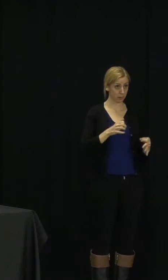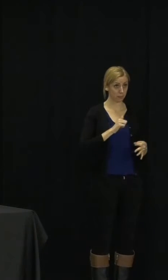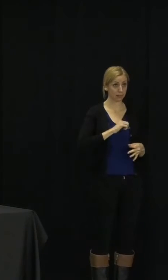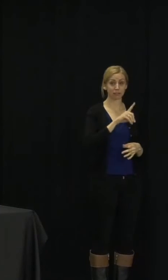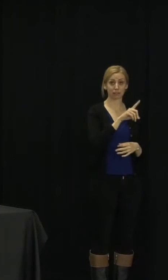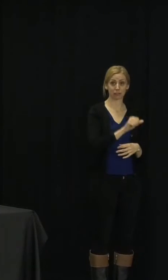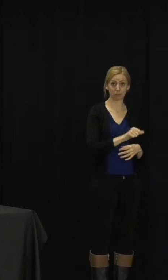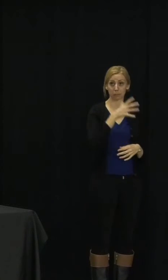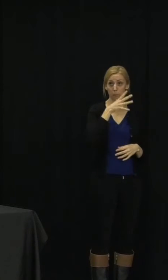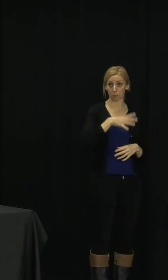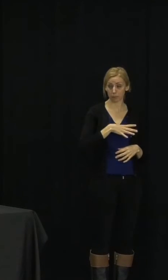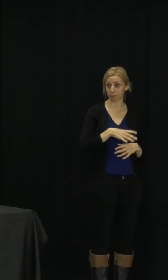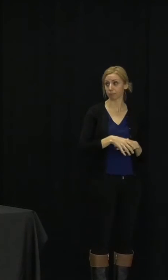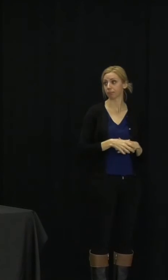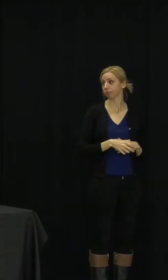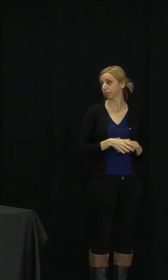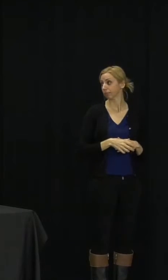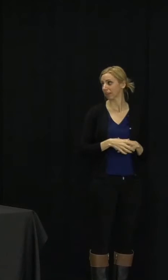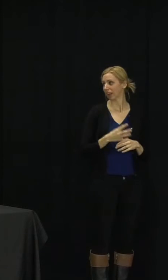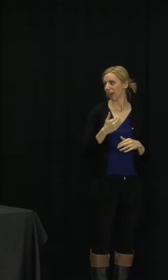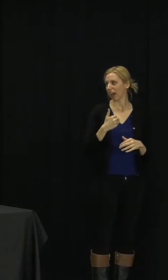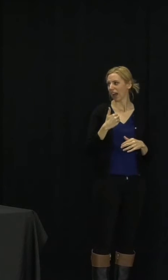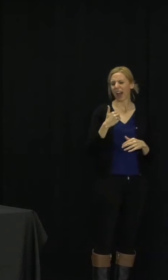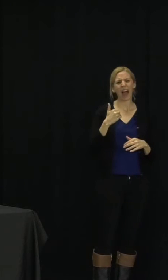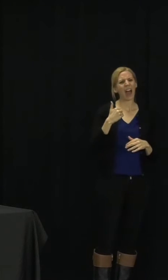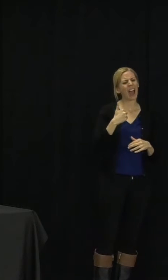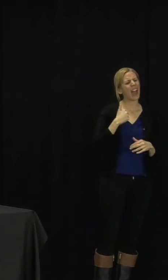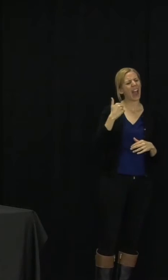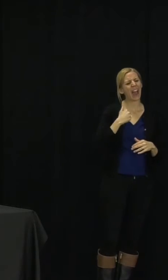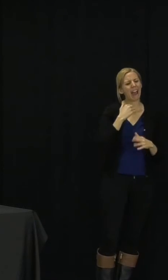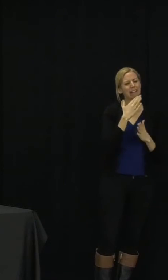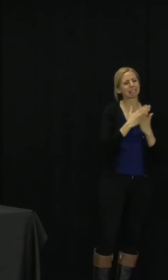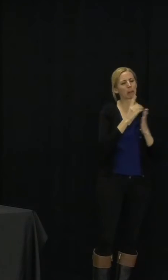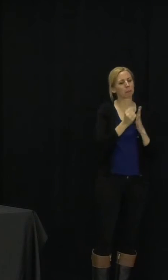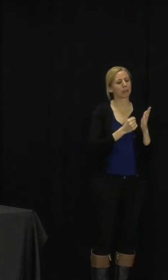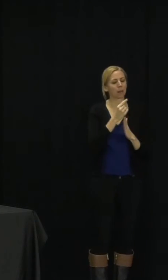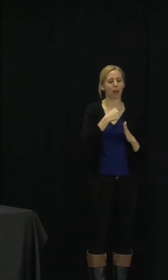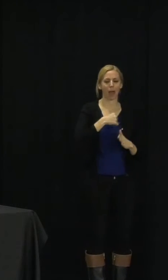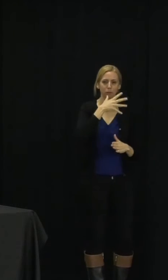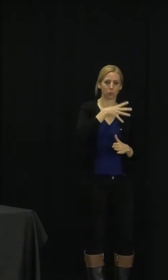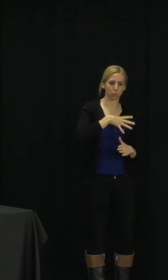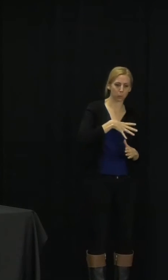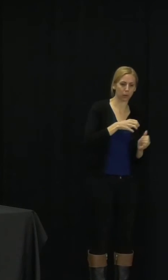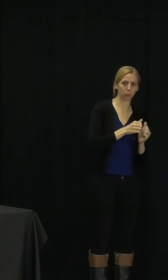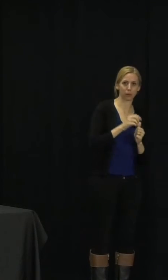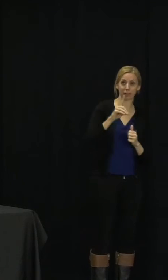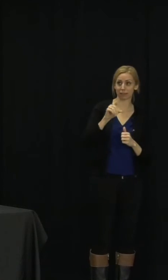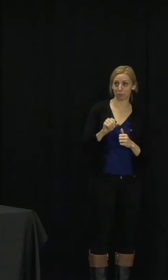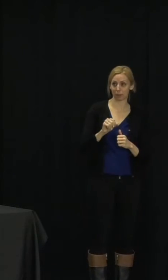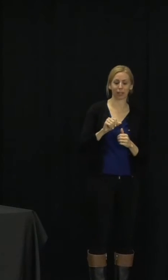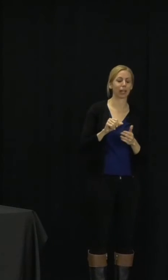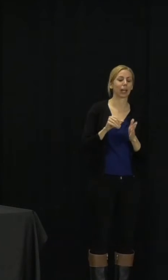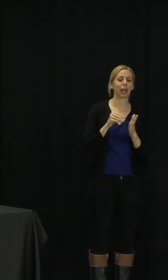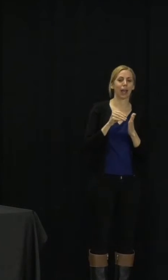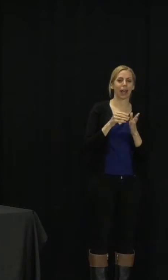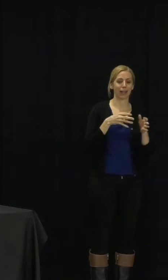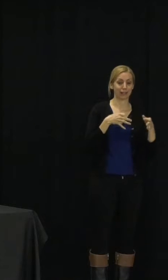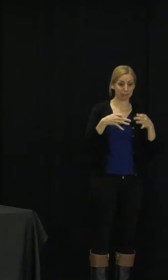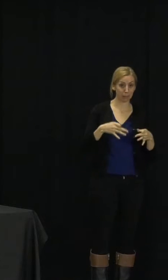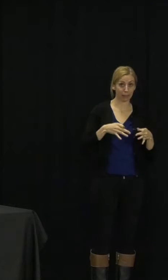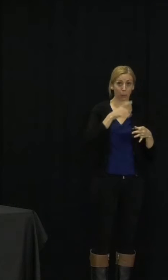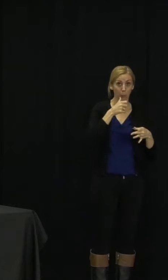on Park Avenue. We haven't necessarily raked in those millions of dollars. So no, we haven't necessarily demonstrated that, but what's